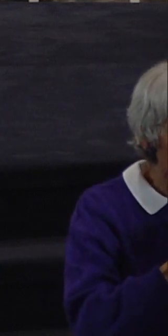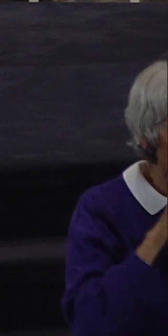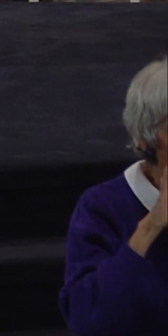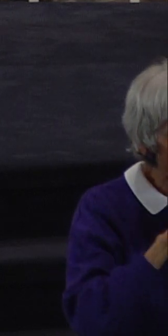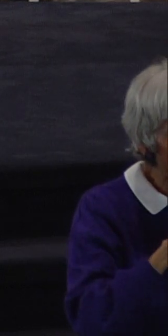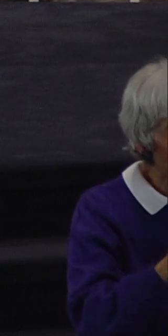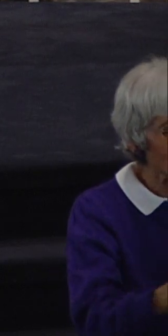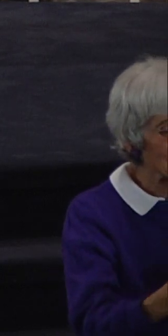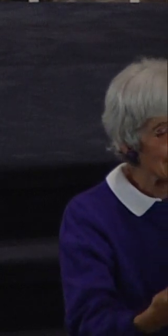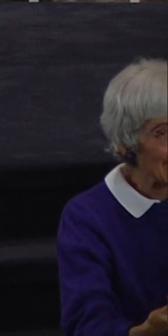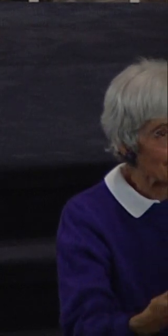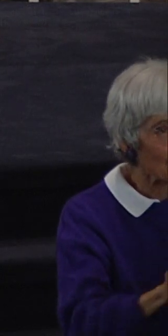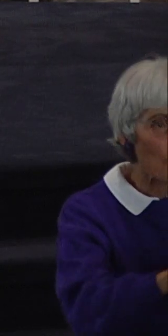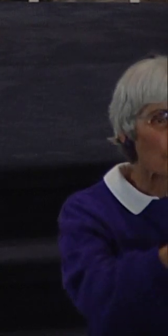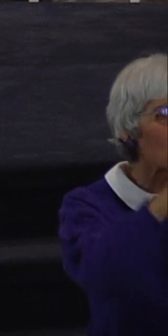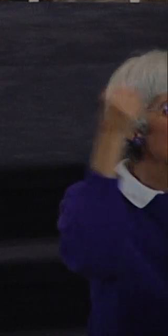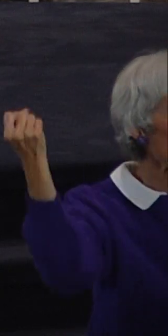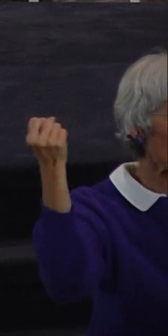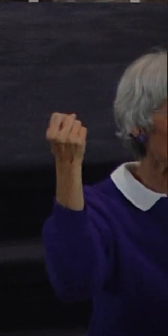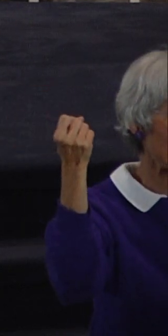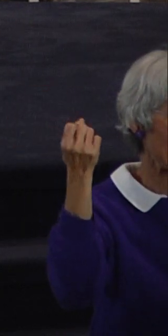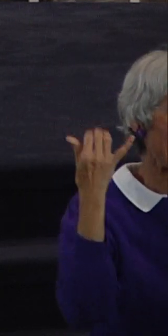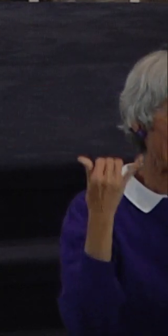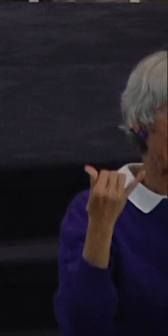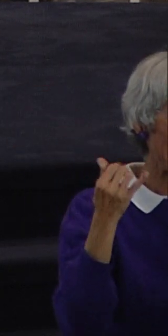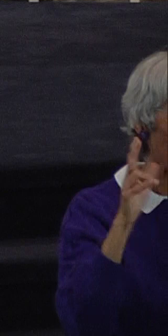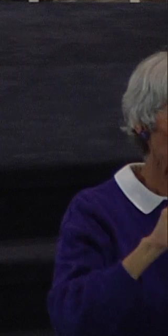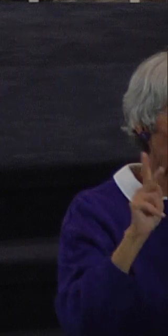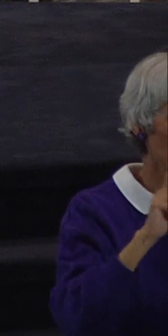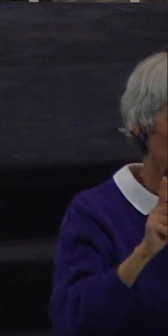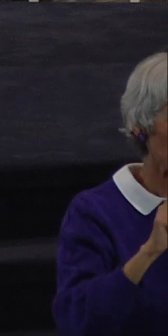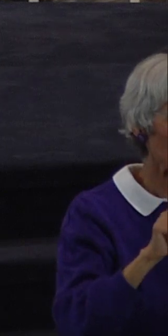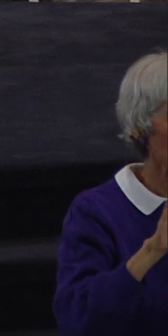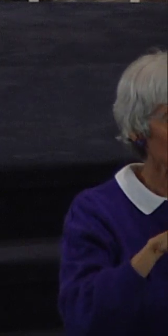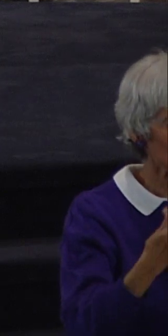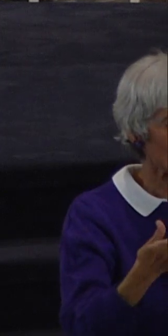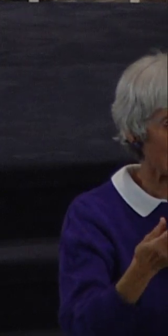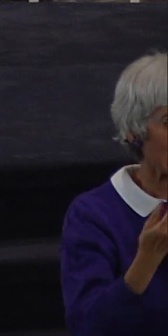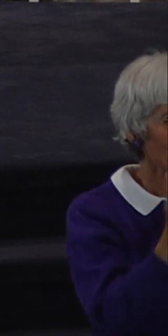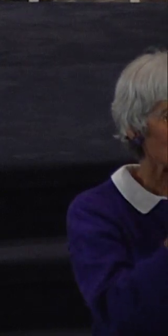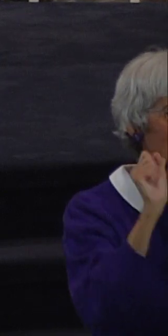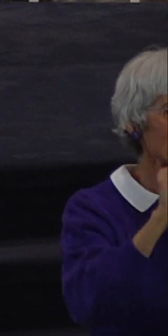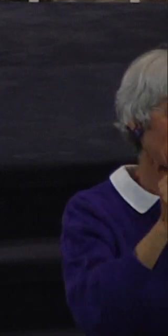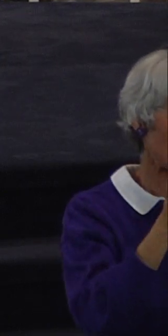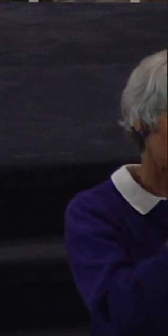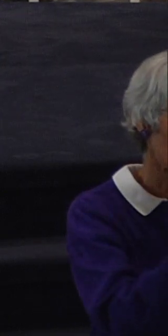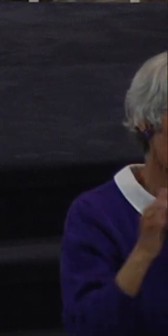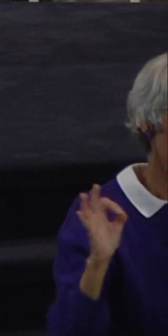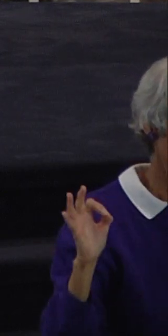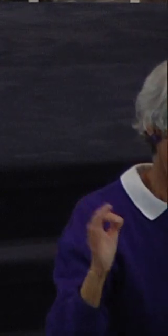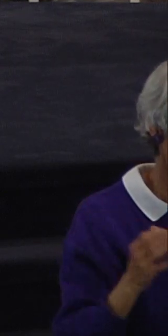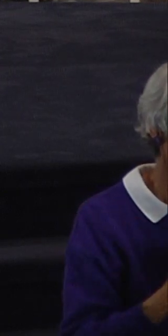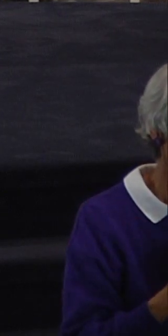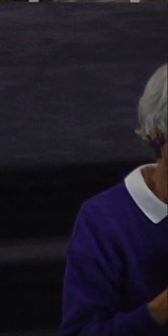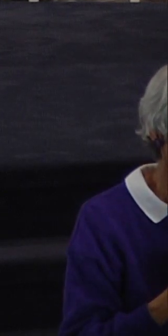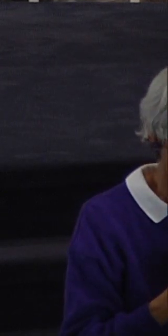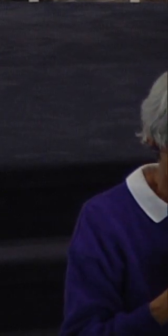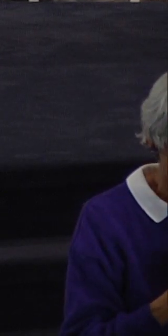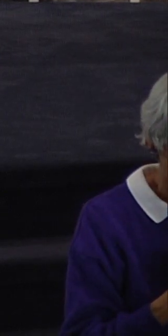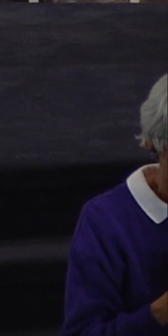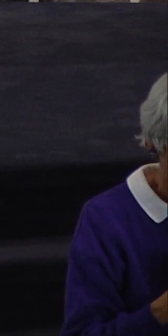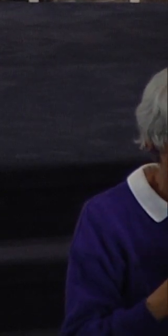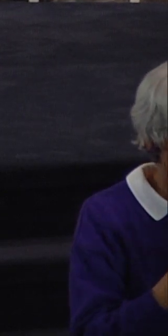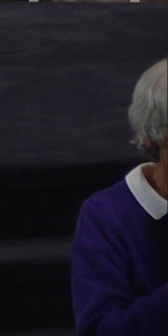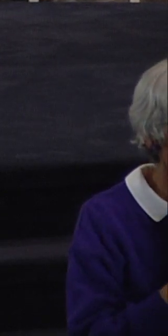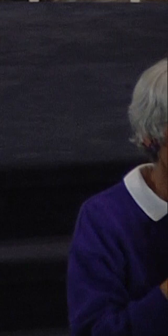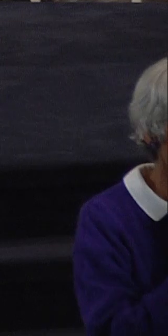that day, the day of your return, it's good and right that we should pray in eager anticipation, as Jesus has taught